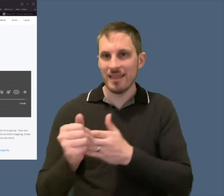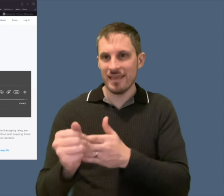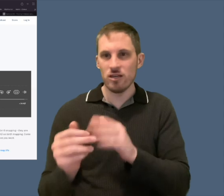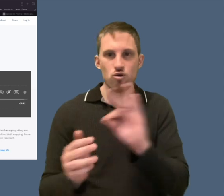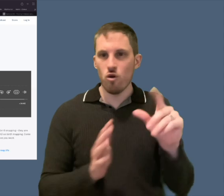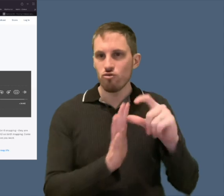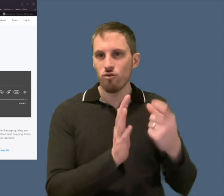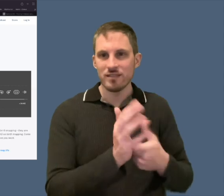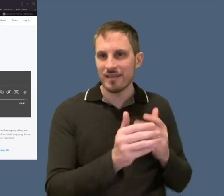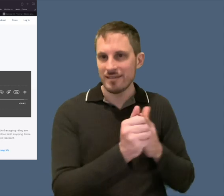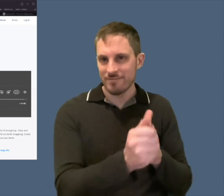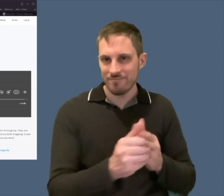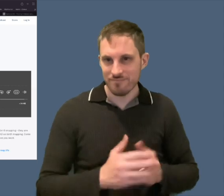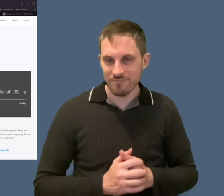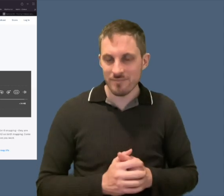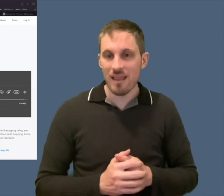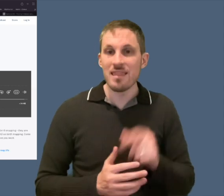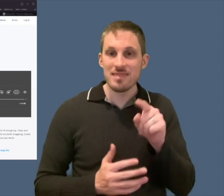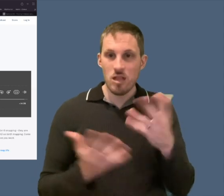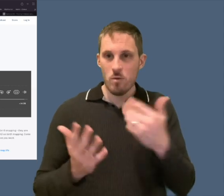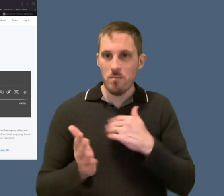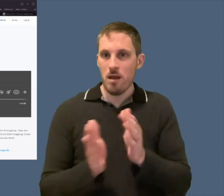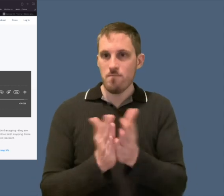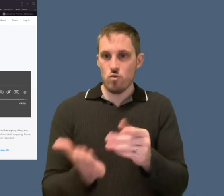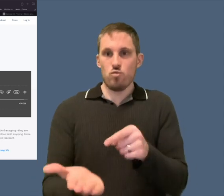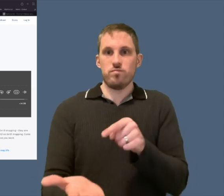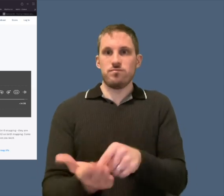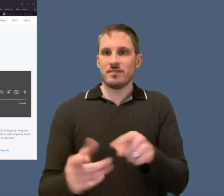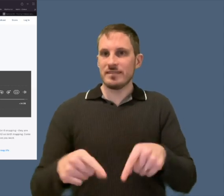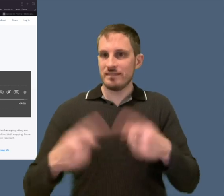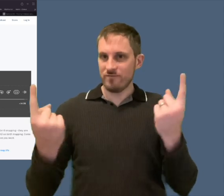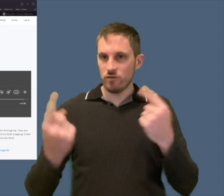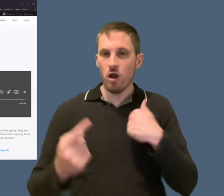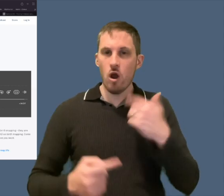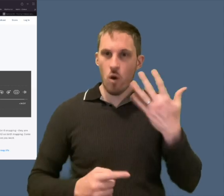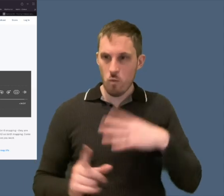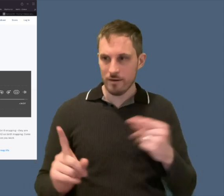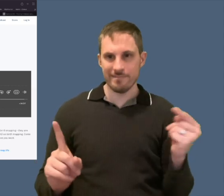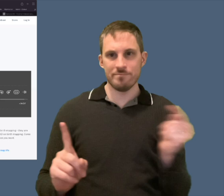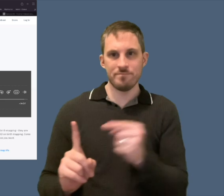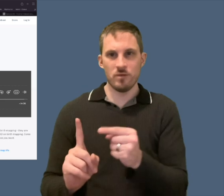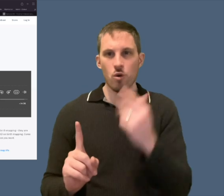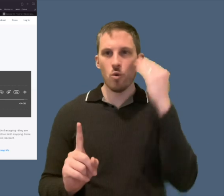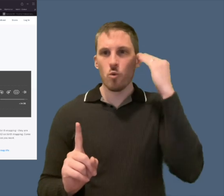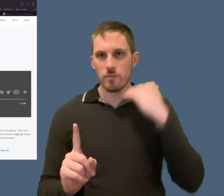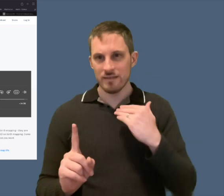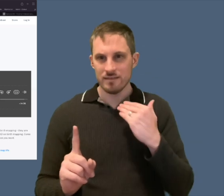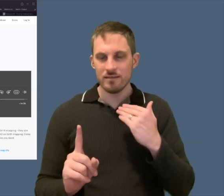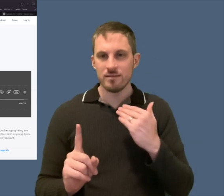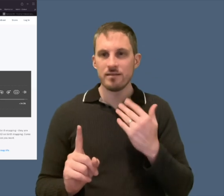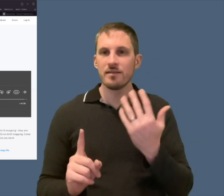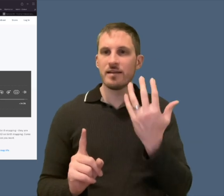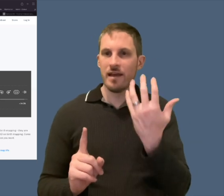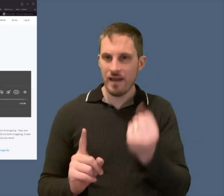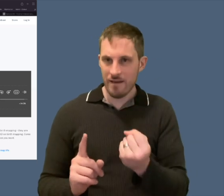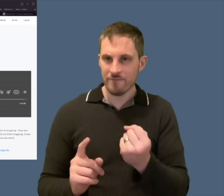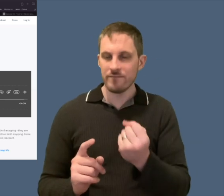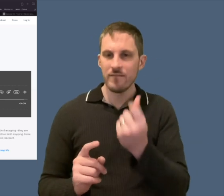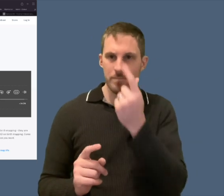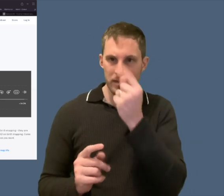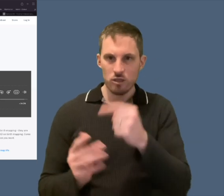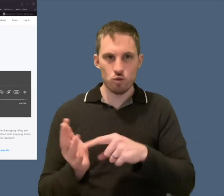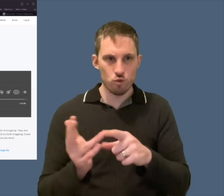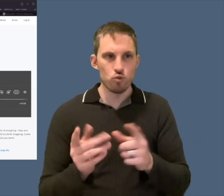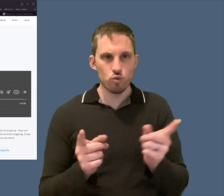clinically led. And so that's where my book comes into play. I wanted the women to have the means to guide